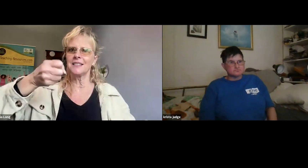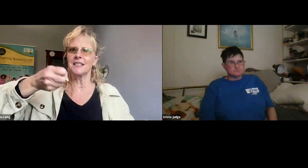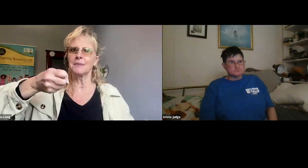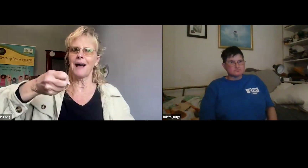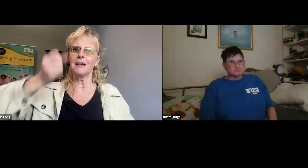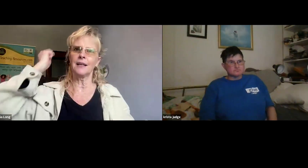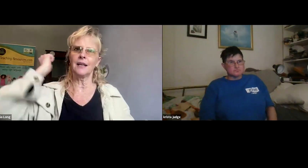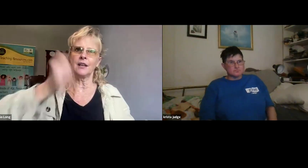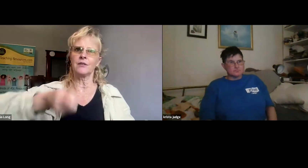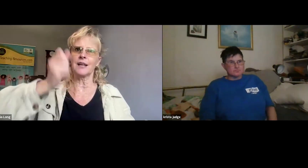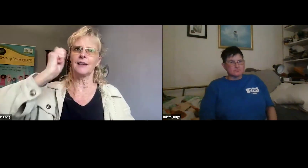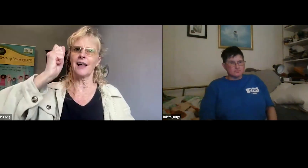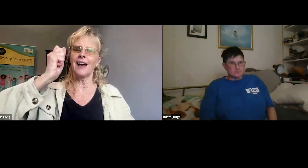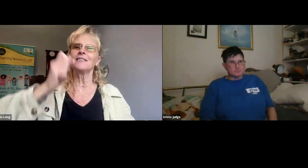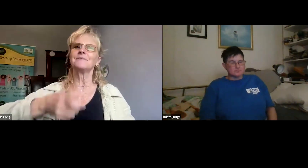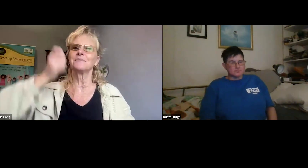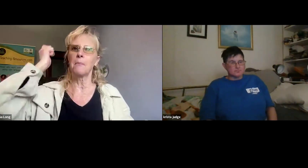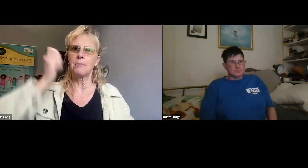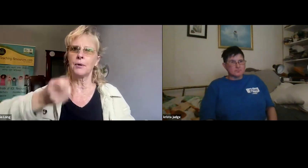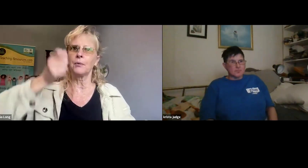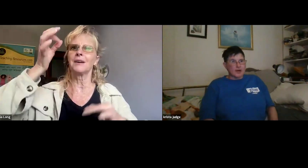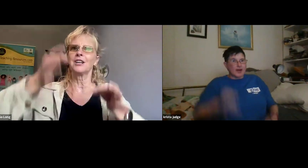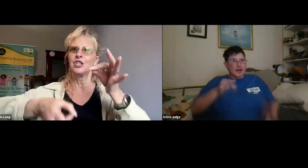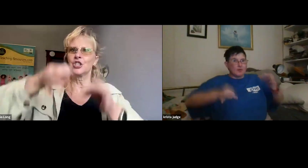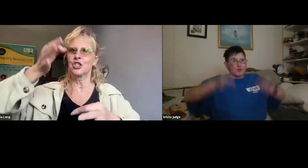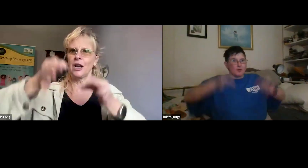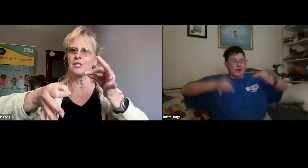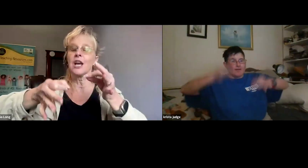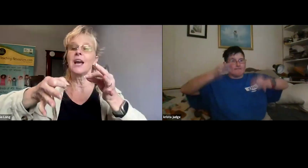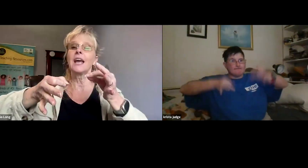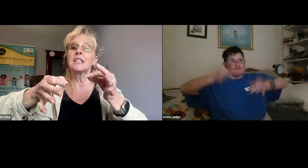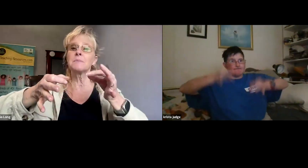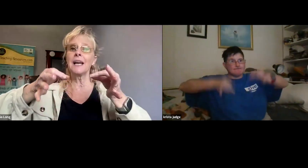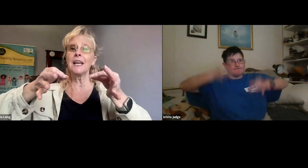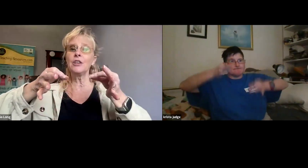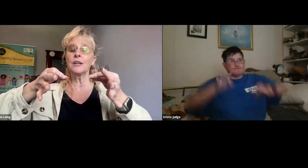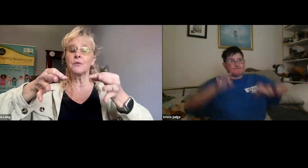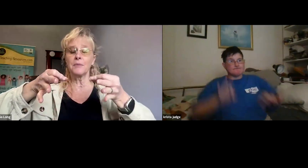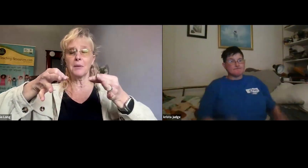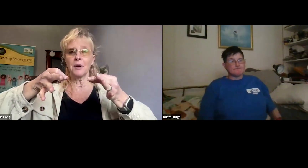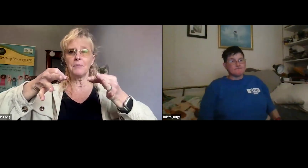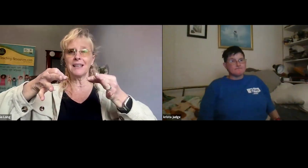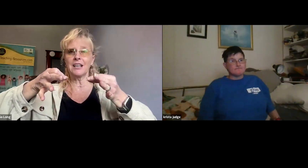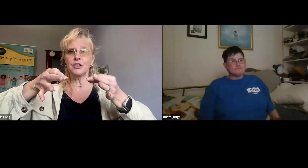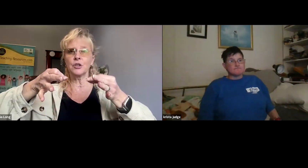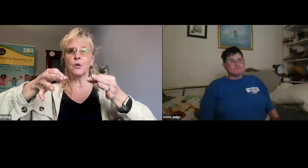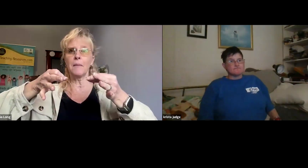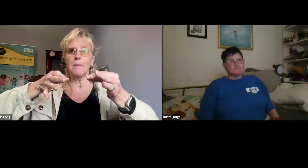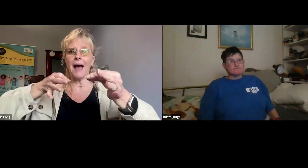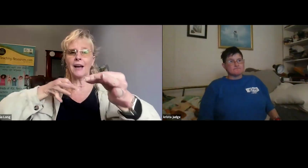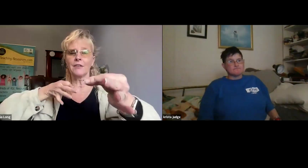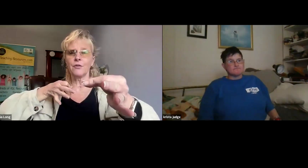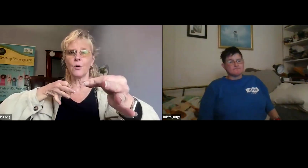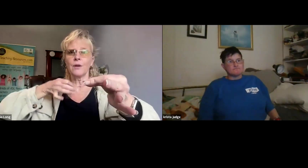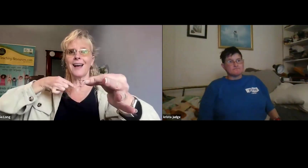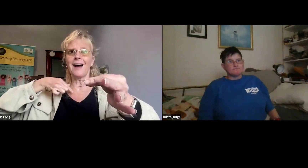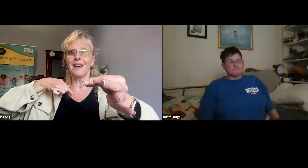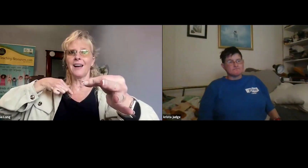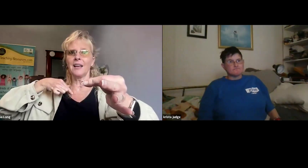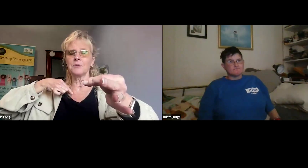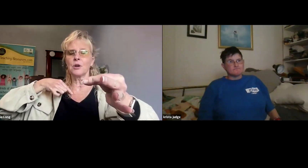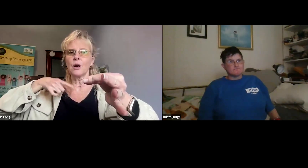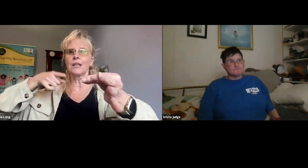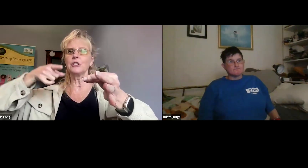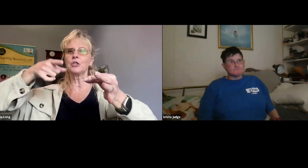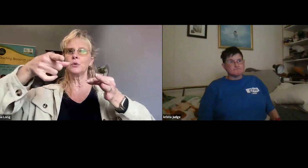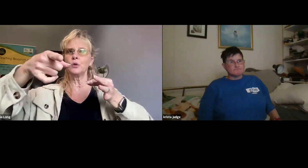judge has this mallet that he goes like that. Boom. Judge. Explain, you can remember it because you're going back and forth.